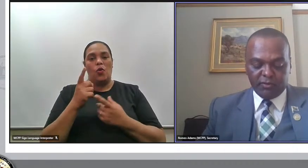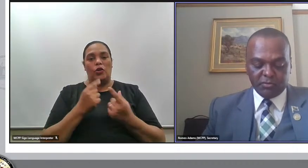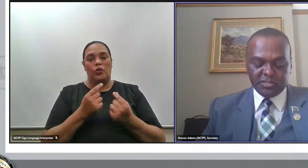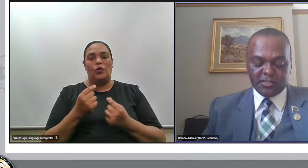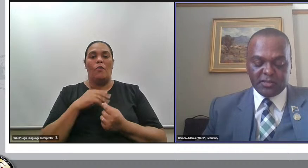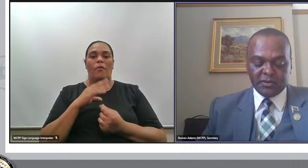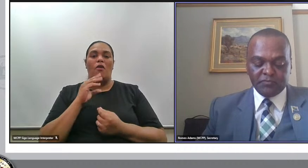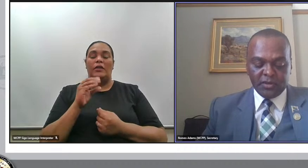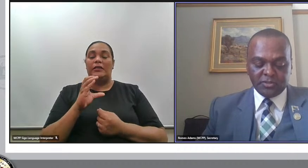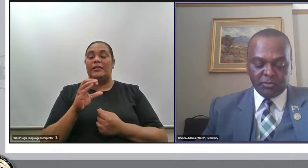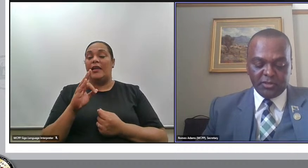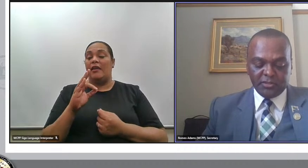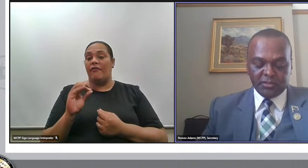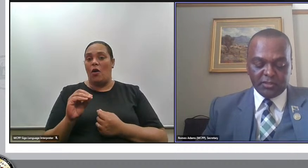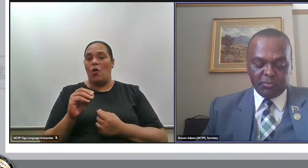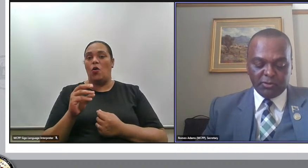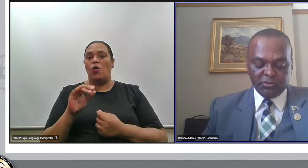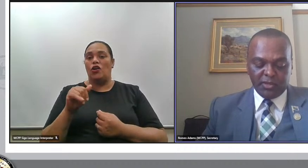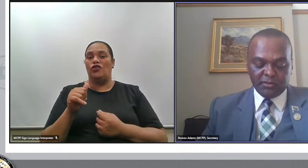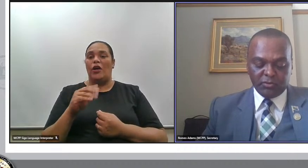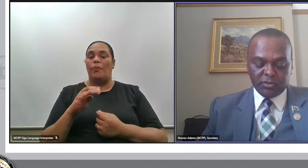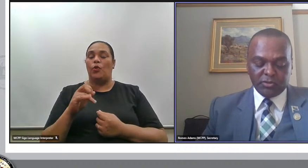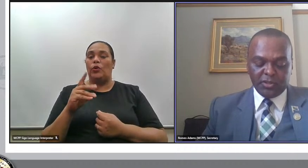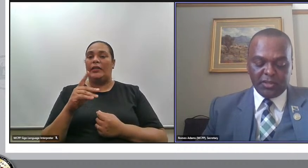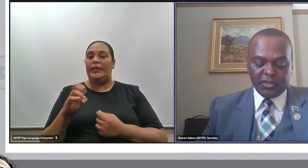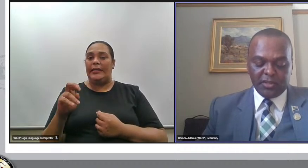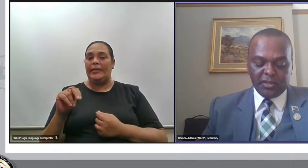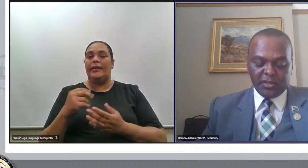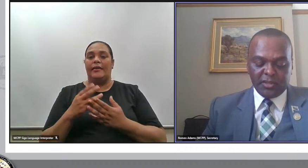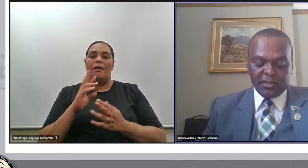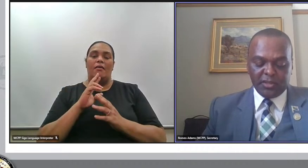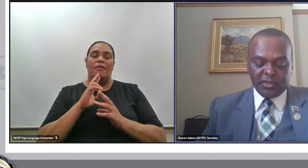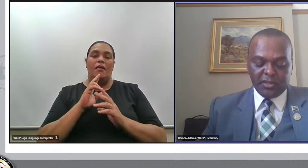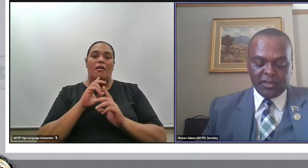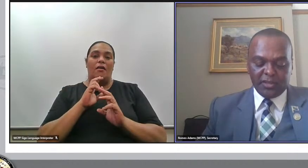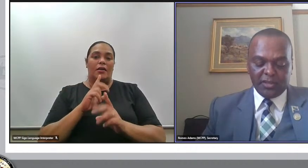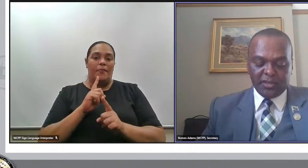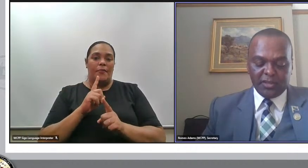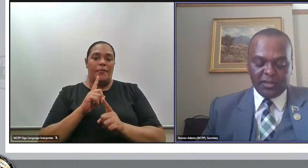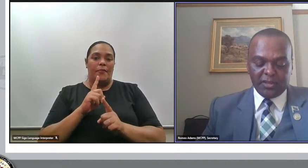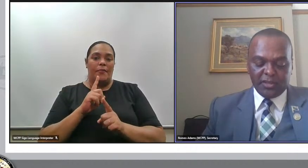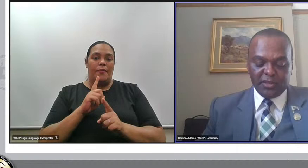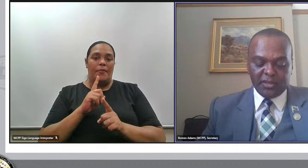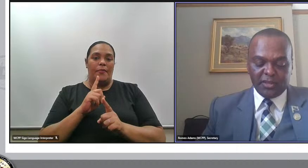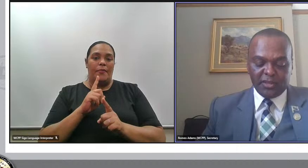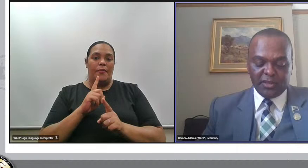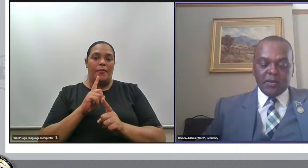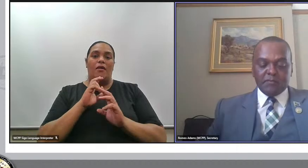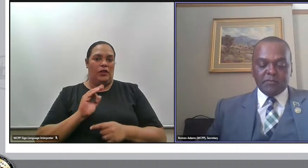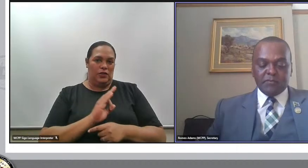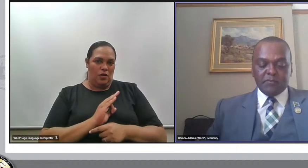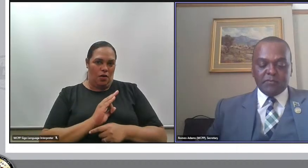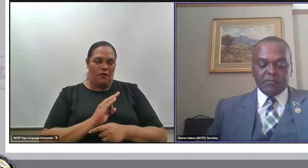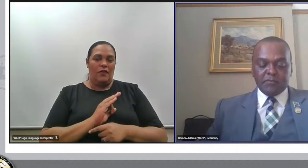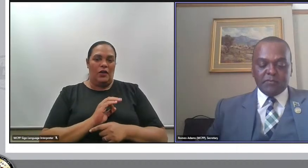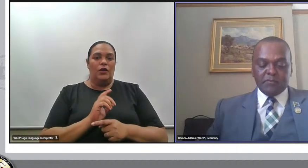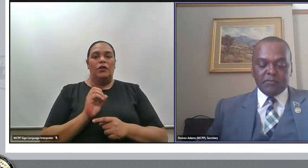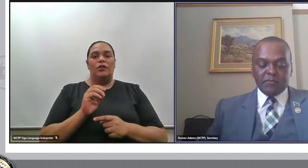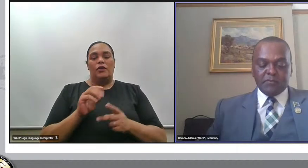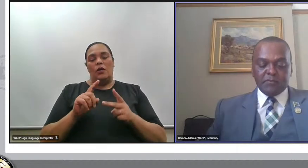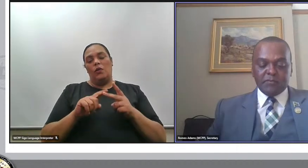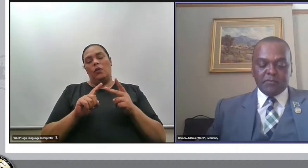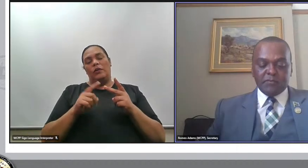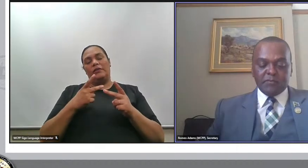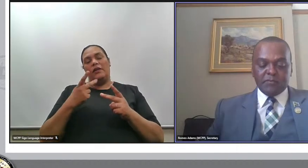whether the CFO and Mr. Jawadeen can respond to that, and also the increase in compensation of employees. There was then also, I